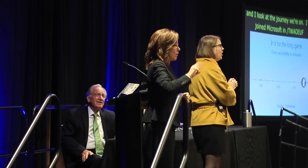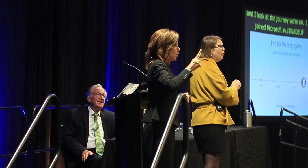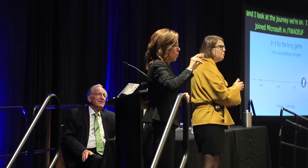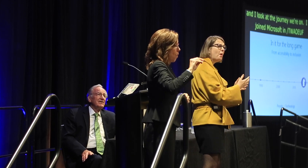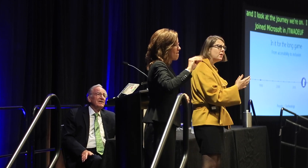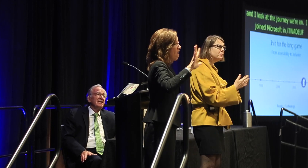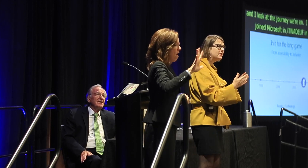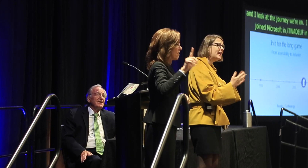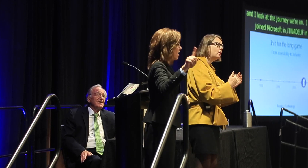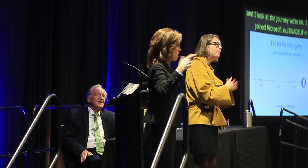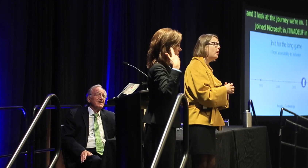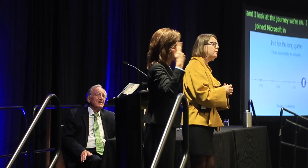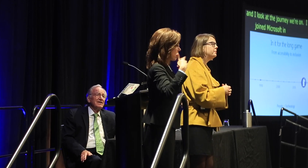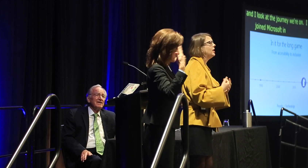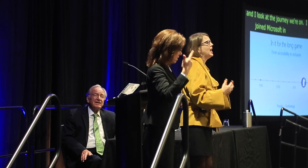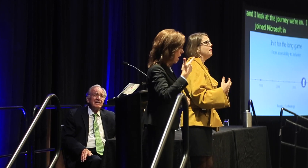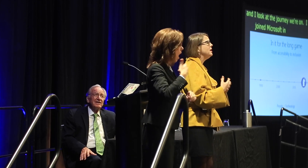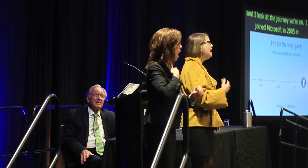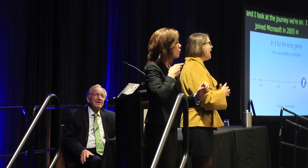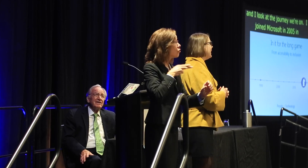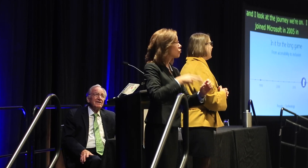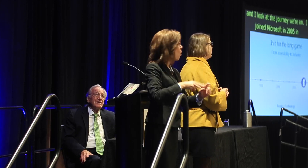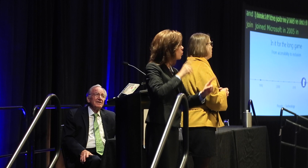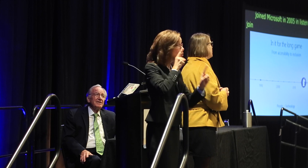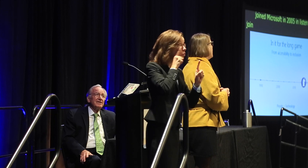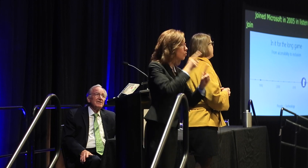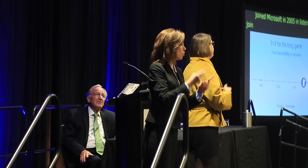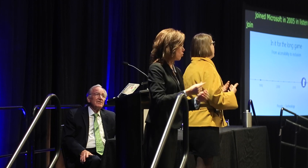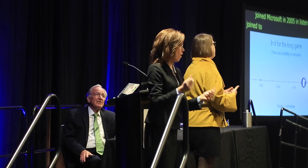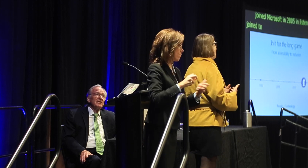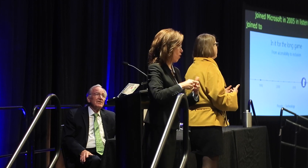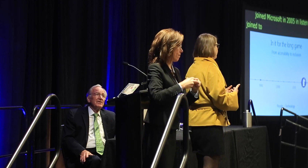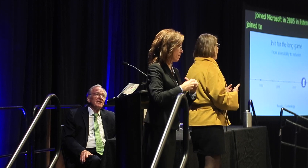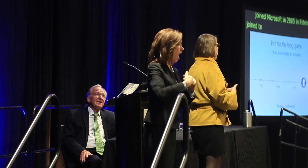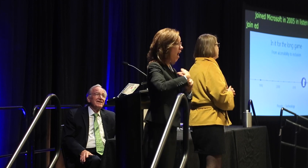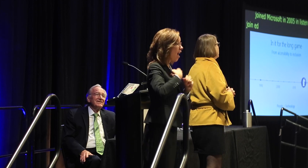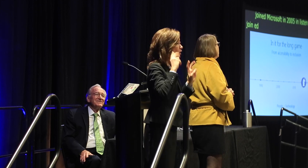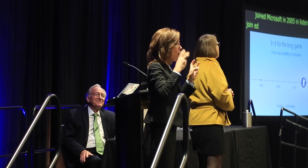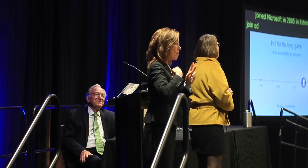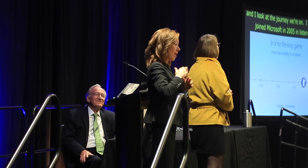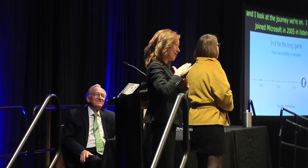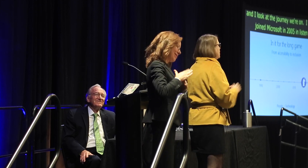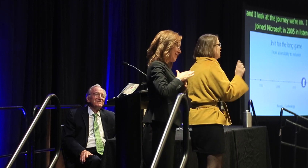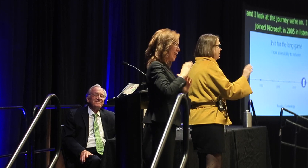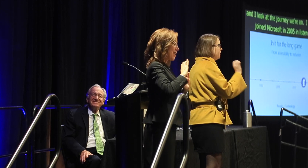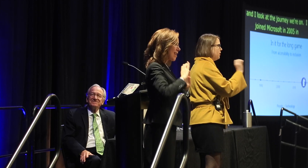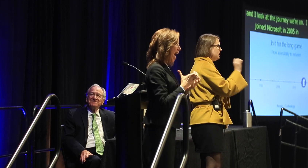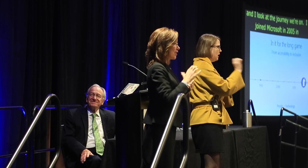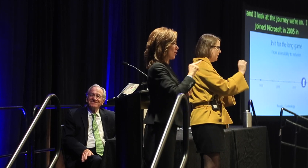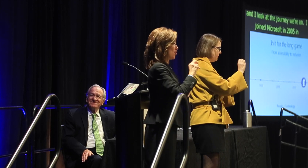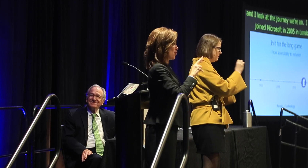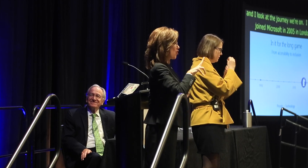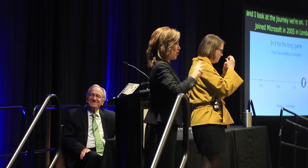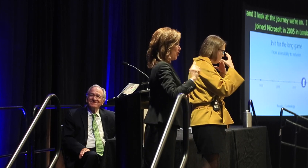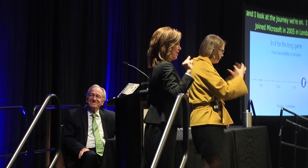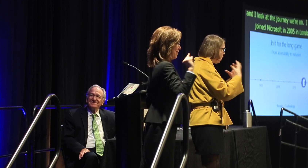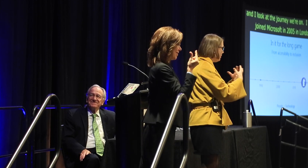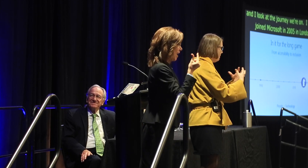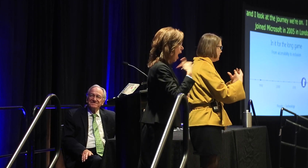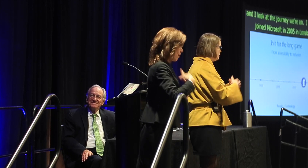joined to solve problems, technical problems. I am a class 1 nerd and very proud of that. Nerd being a very